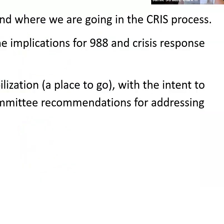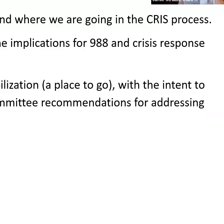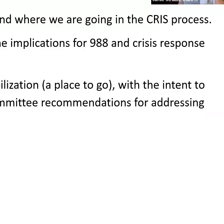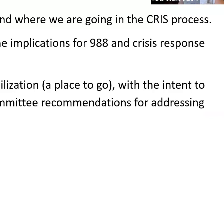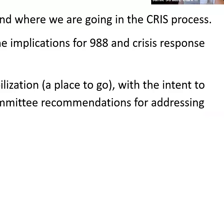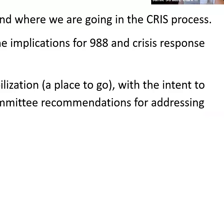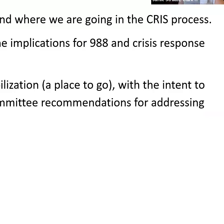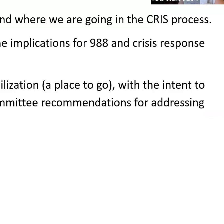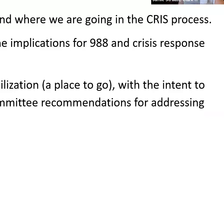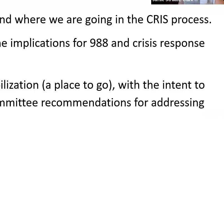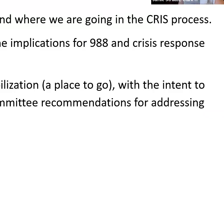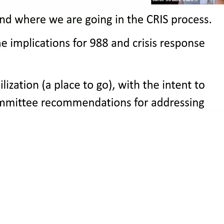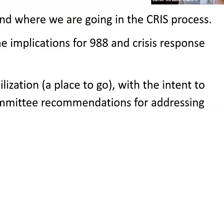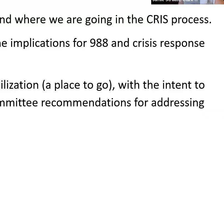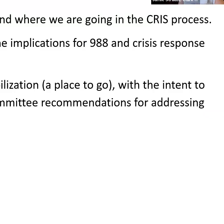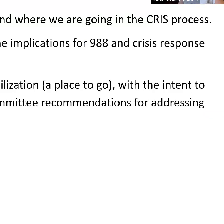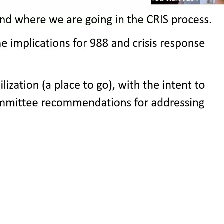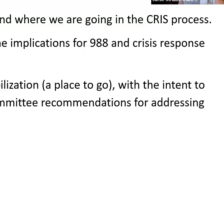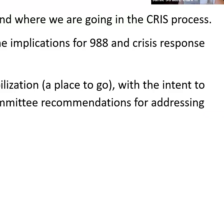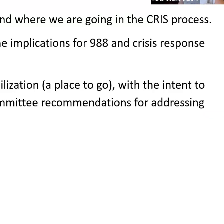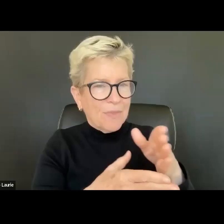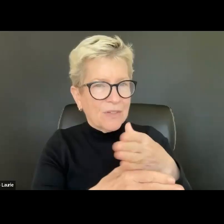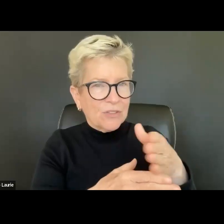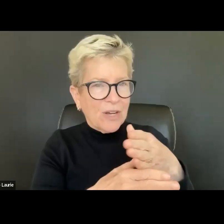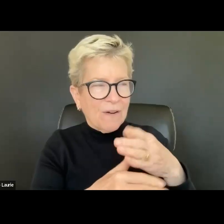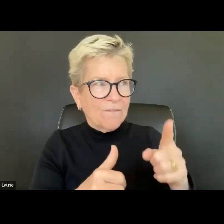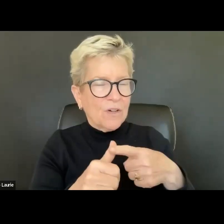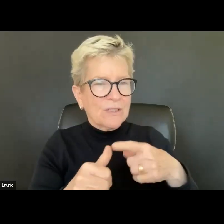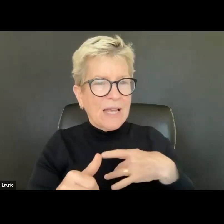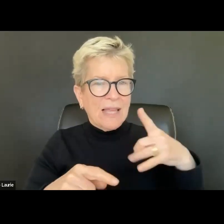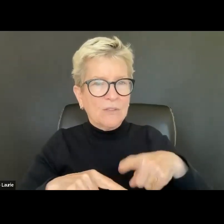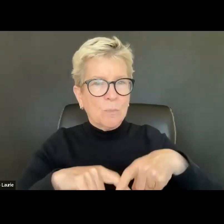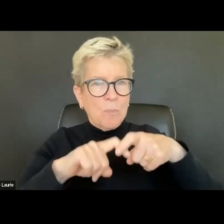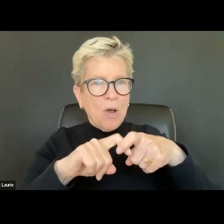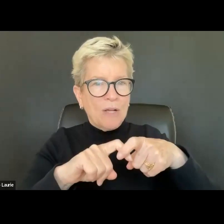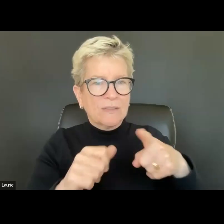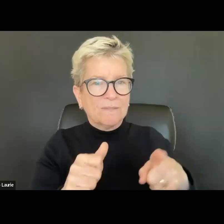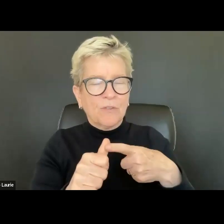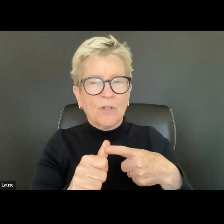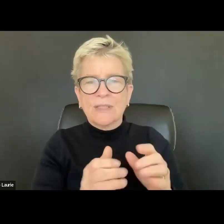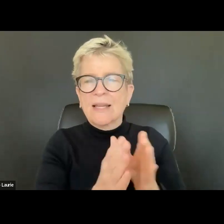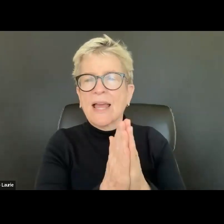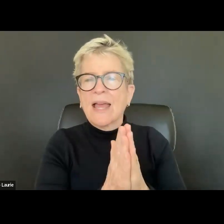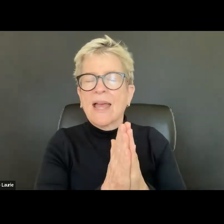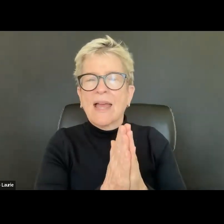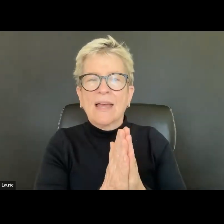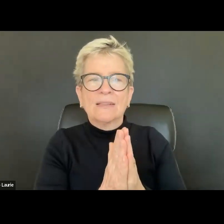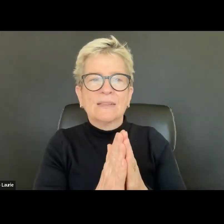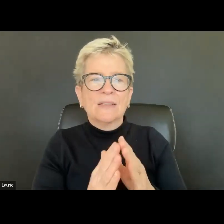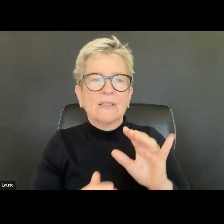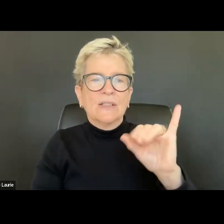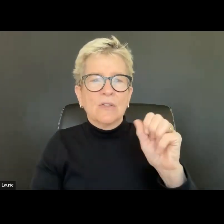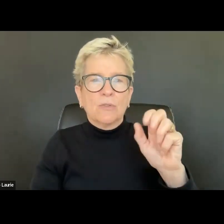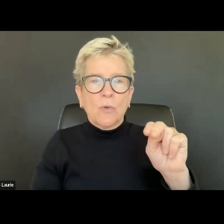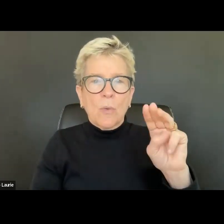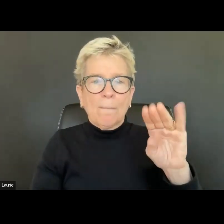Actually, if we could stop the share, I'd like to pause and ask Joan Miller with the Washington